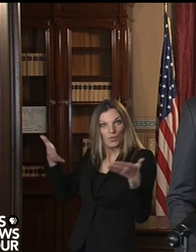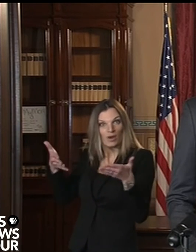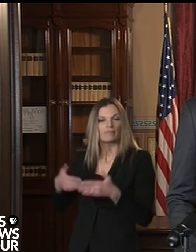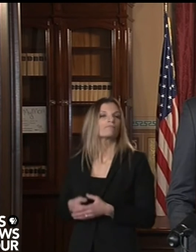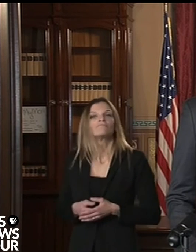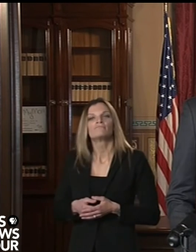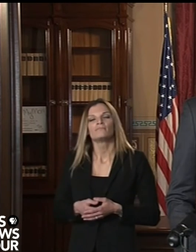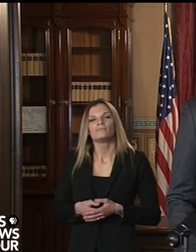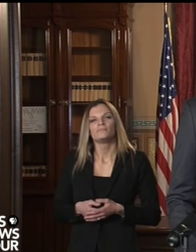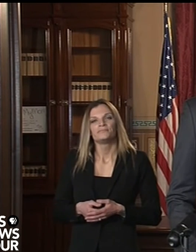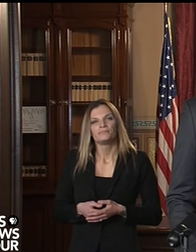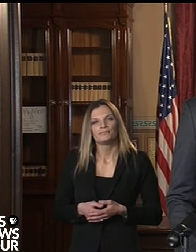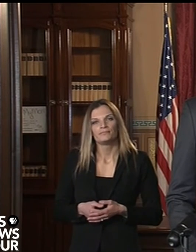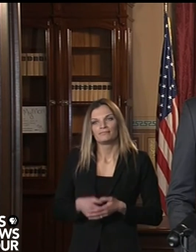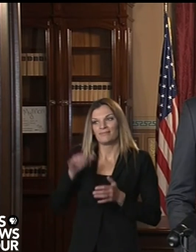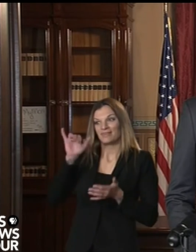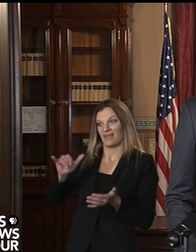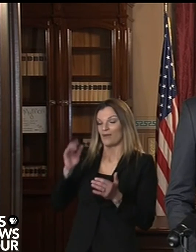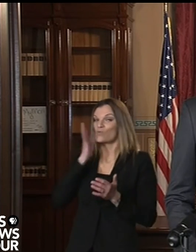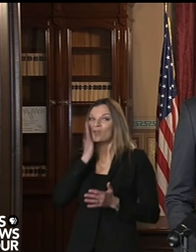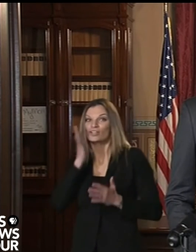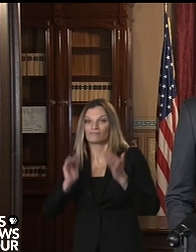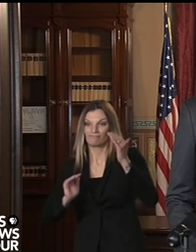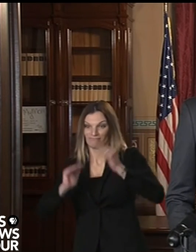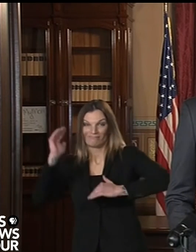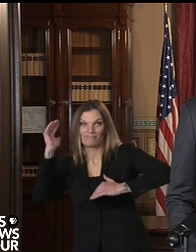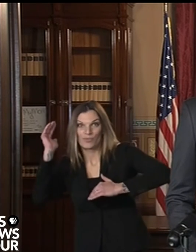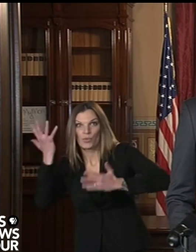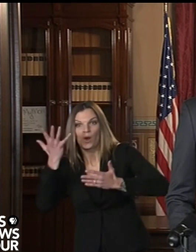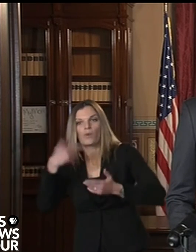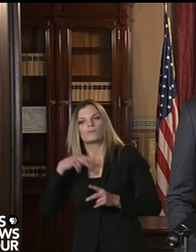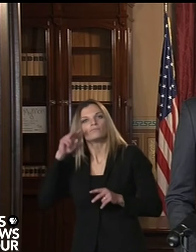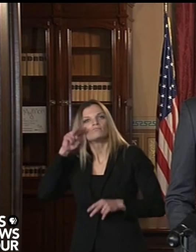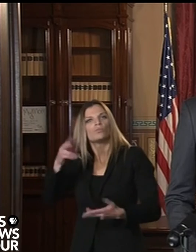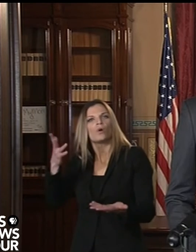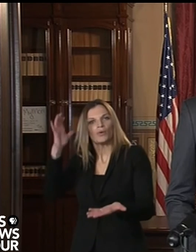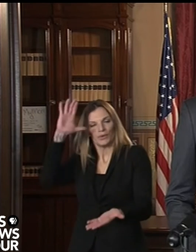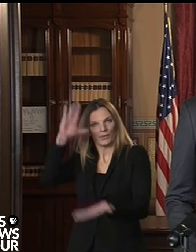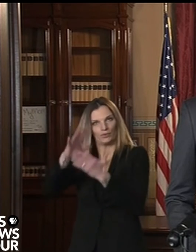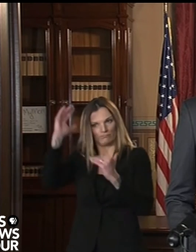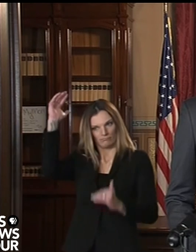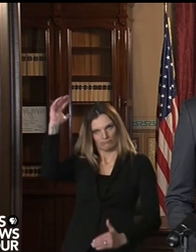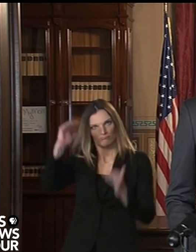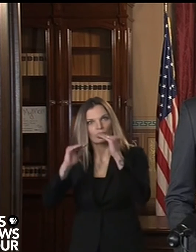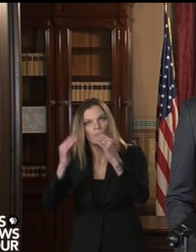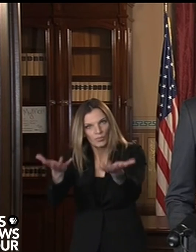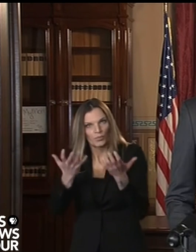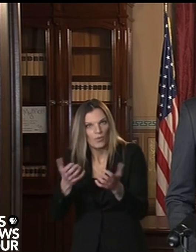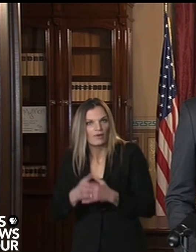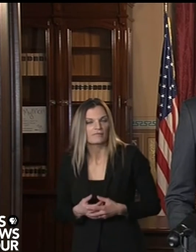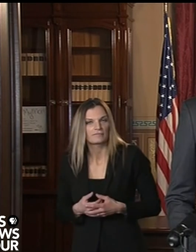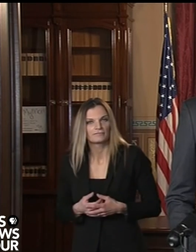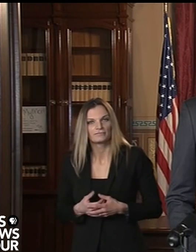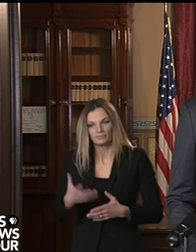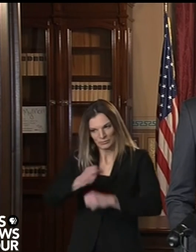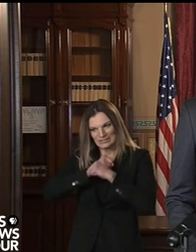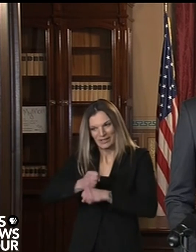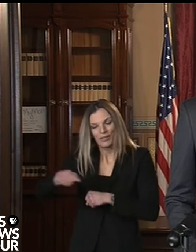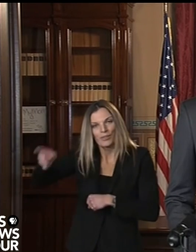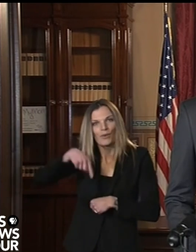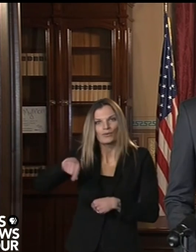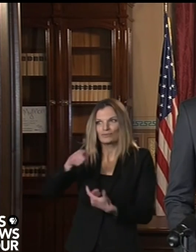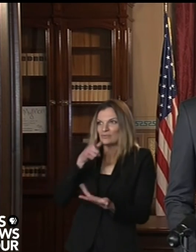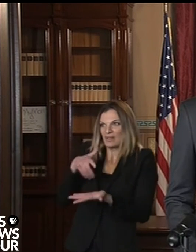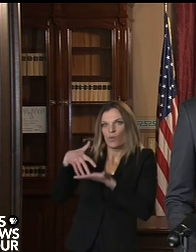on reducing these disparities and on resourcing and protecting these more vulnerable Michiganders that has led